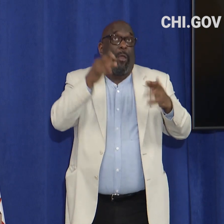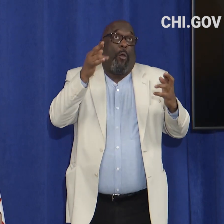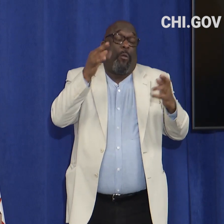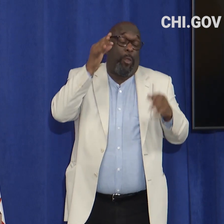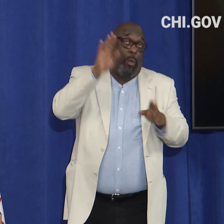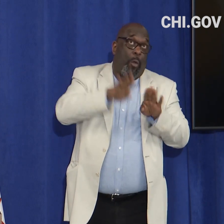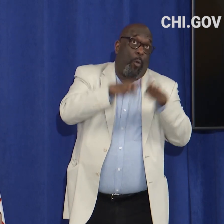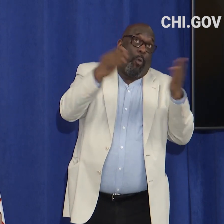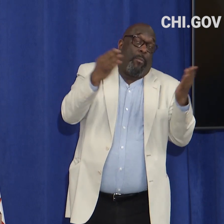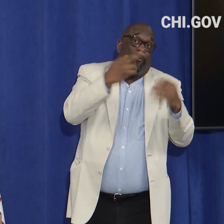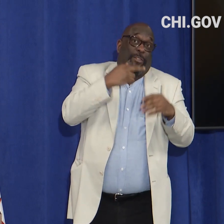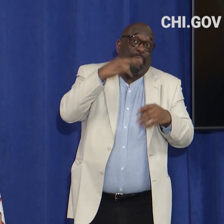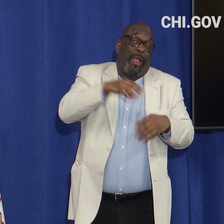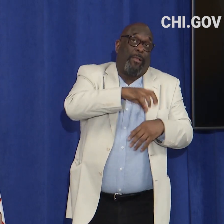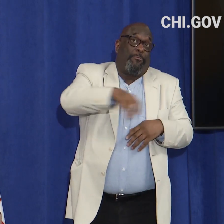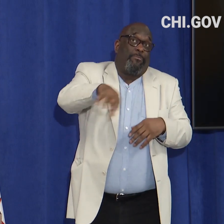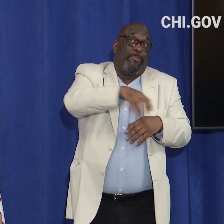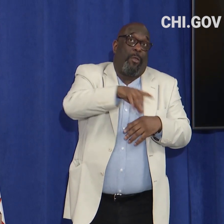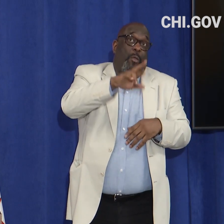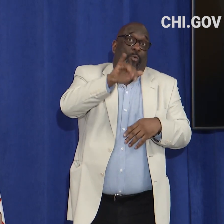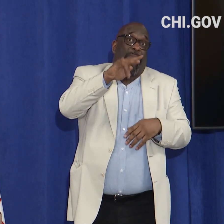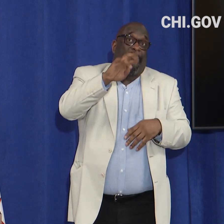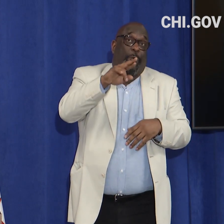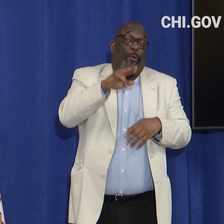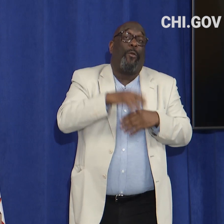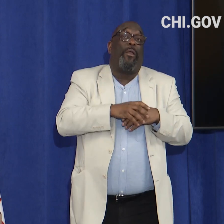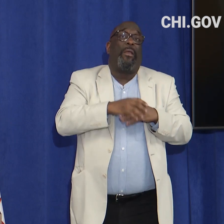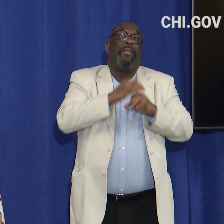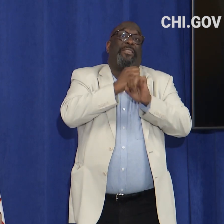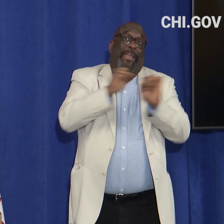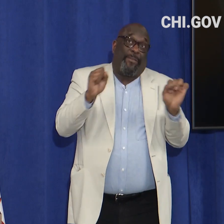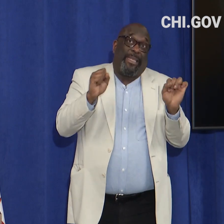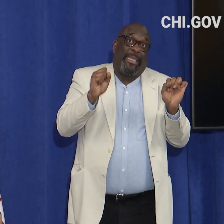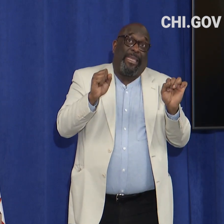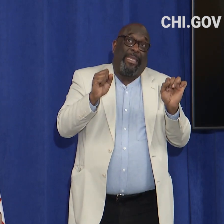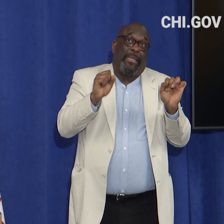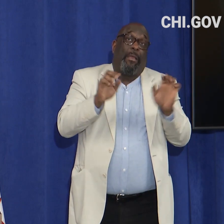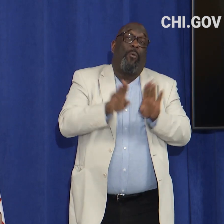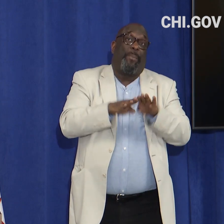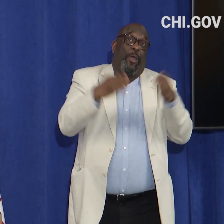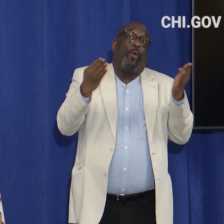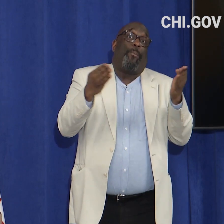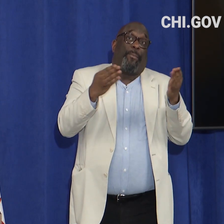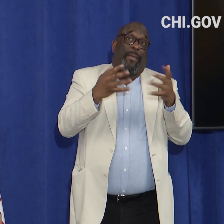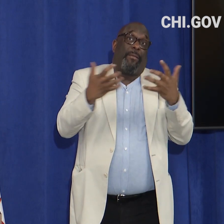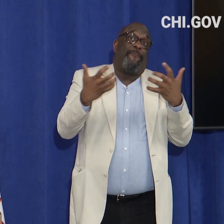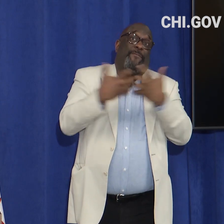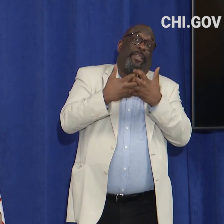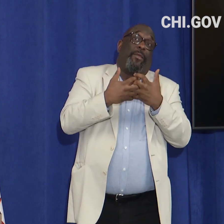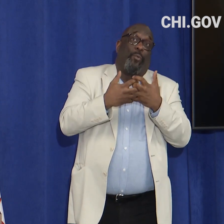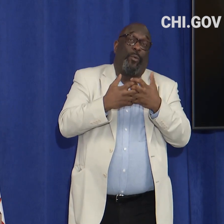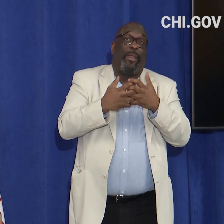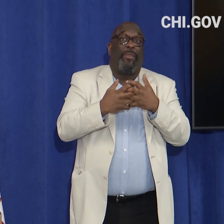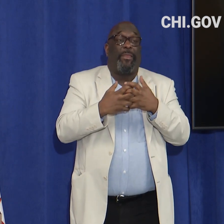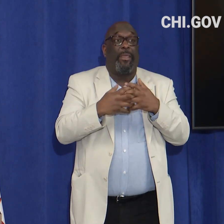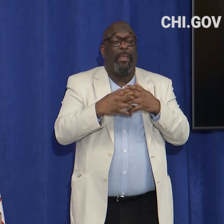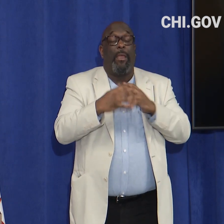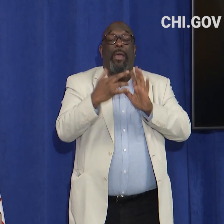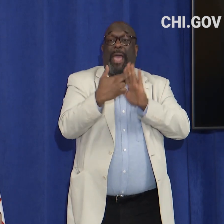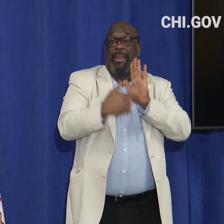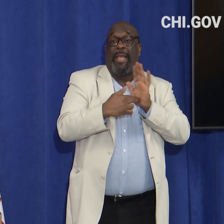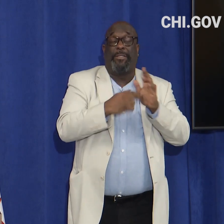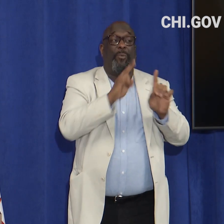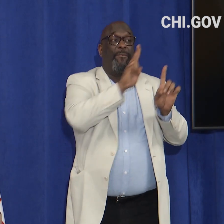up some of the restaurants safely, totally consistent with the overall guidance that we've given to other